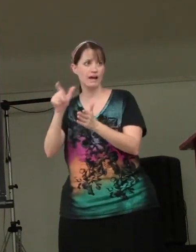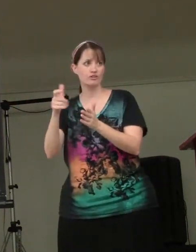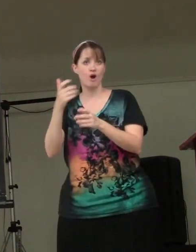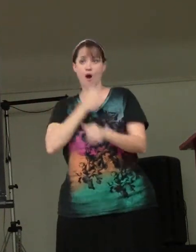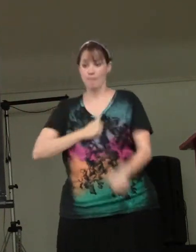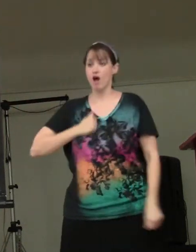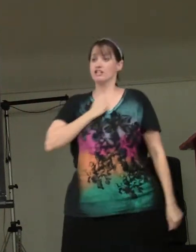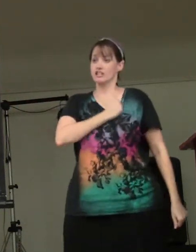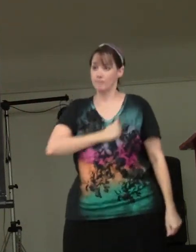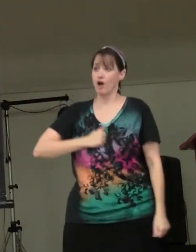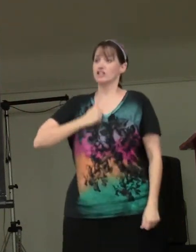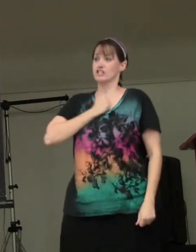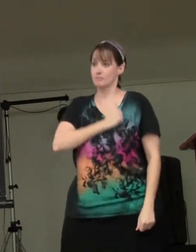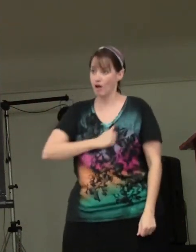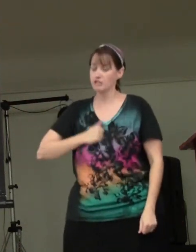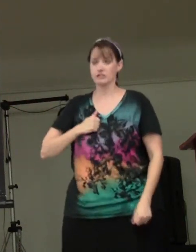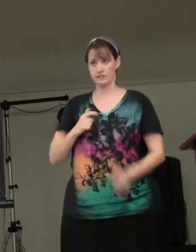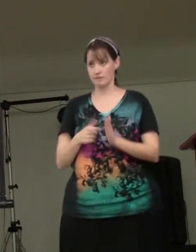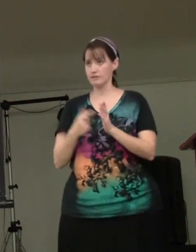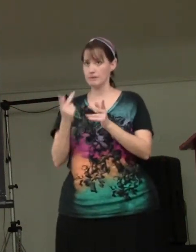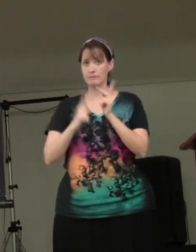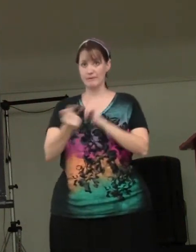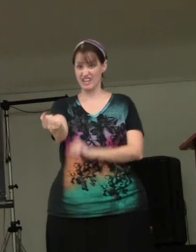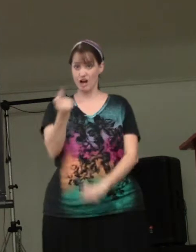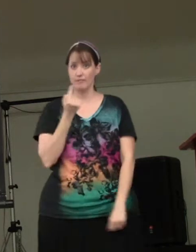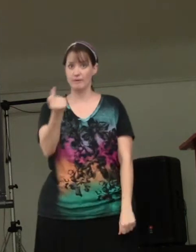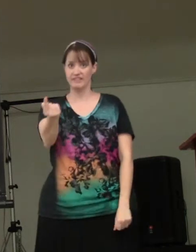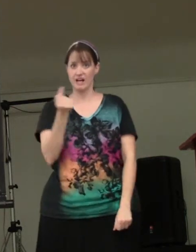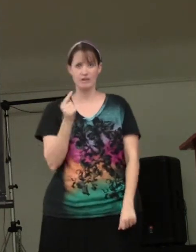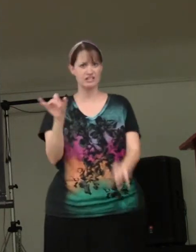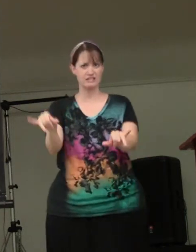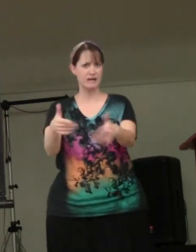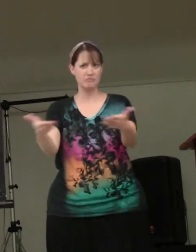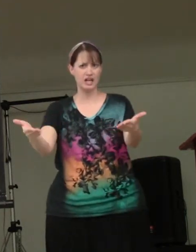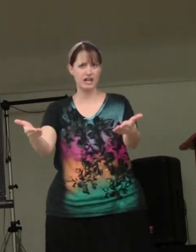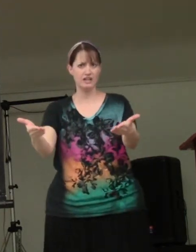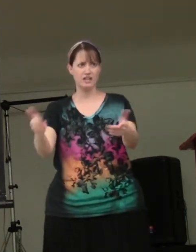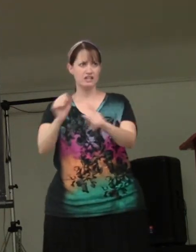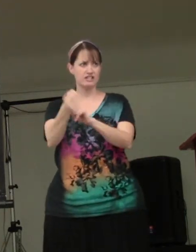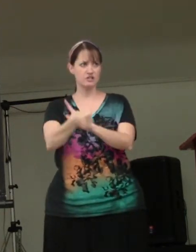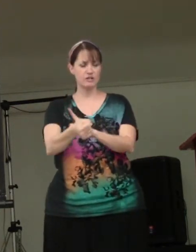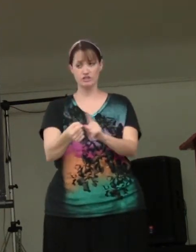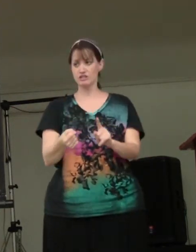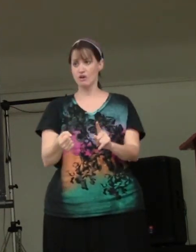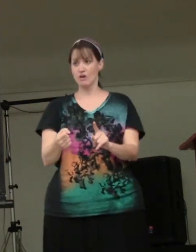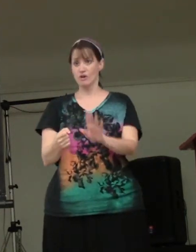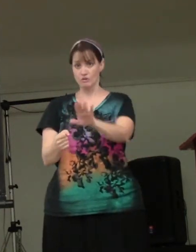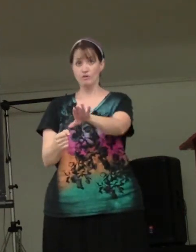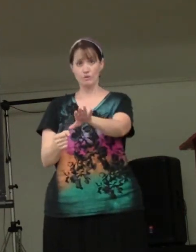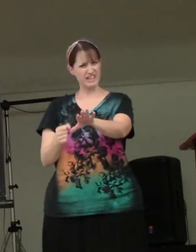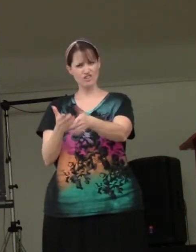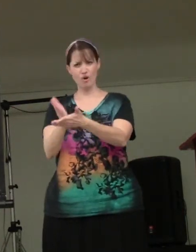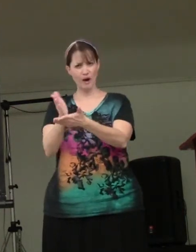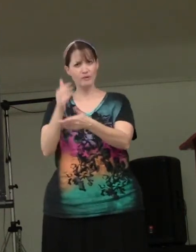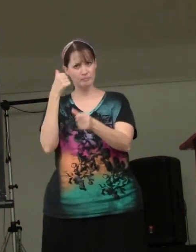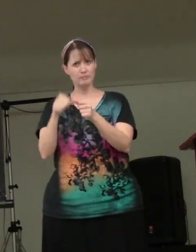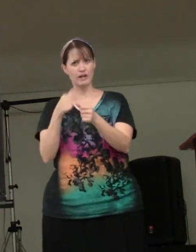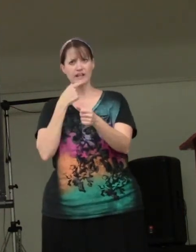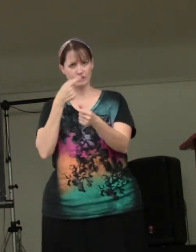have to apologize, because sometimes people, maybe they come up, it's the same thing, situation, it's a, come on, it's okay, remember, I told